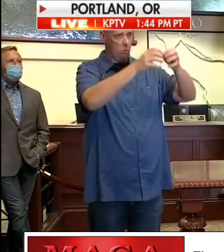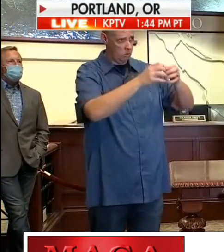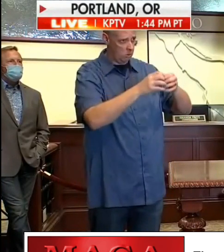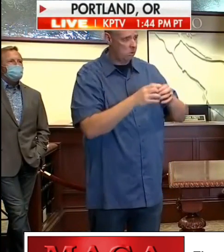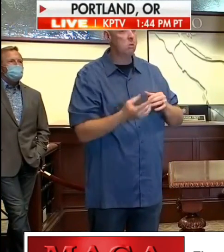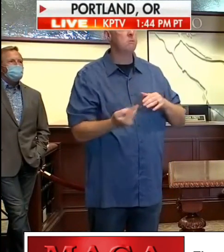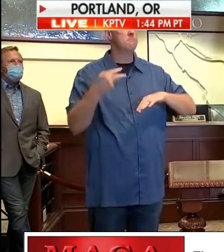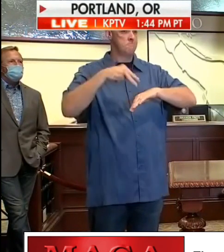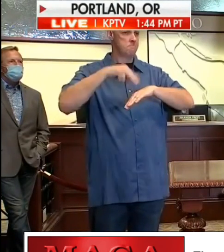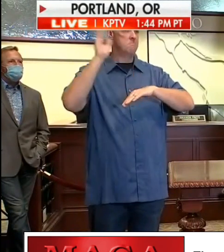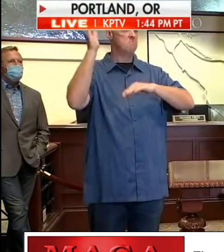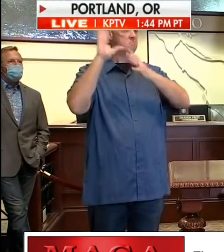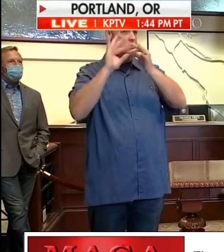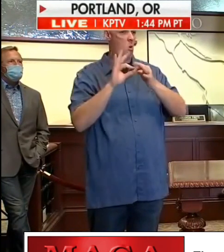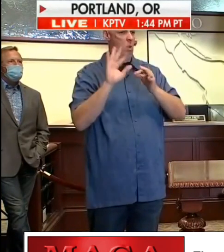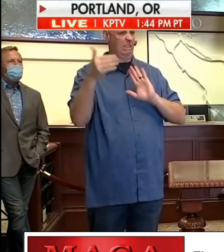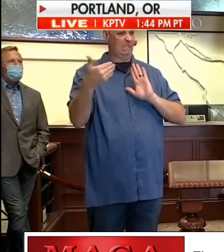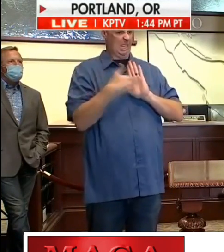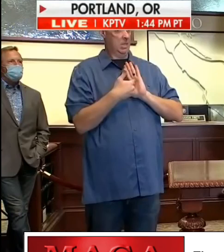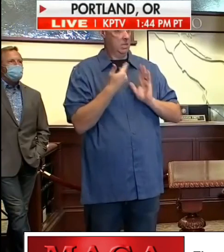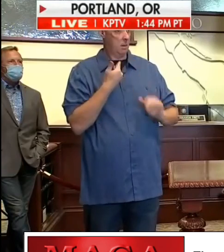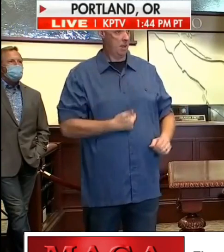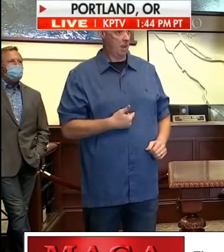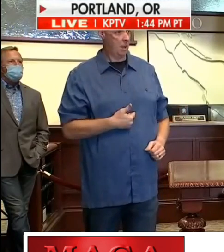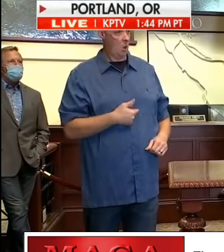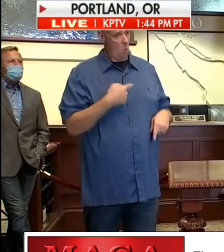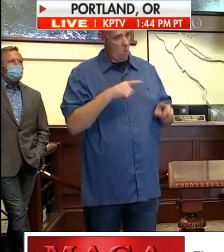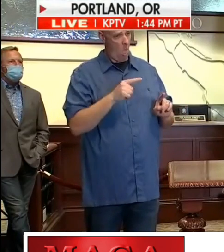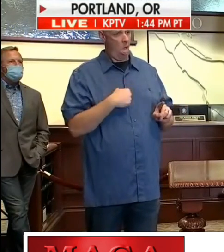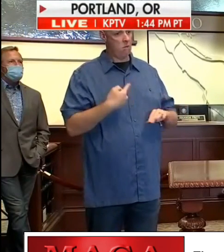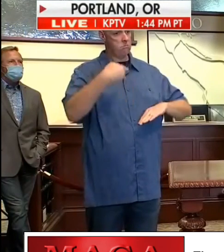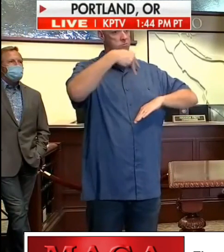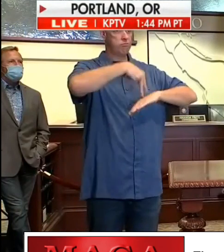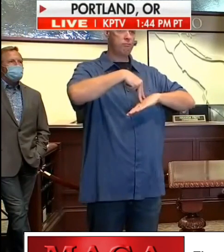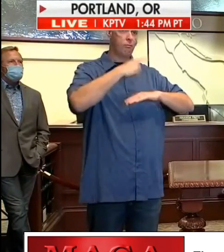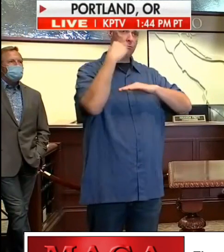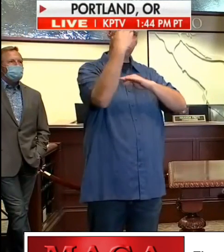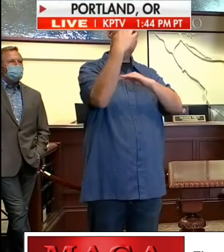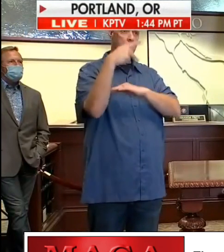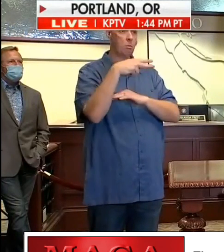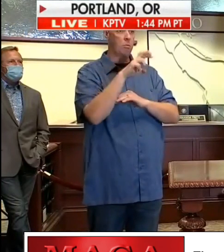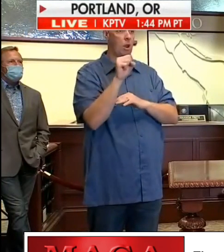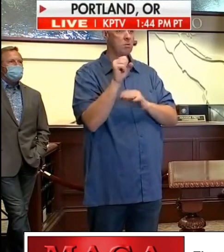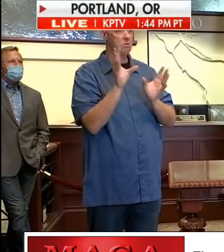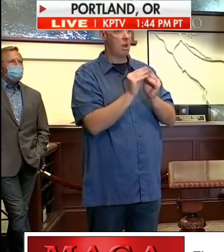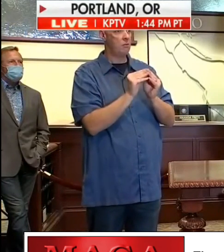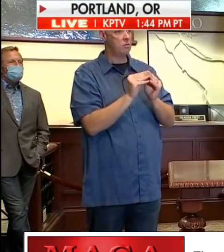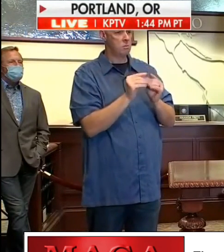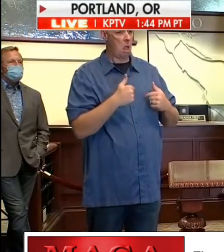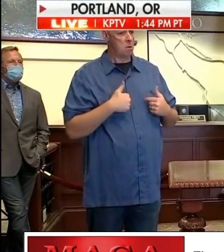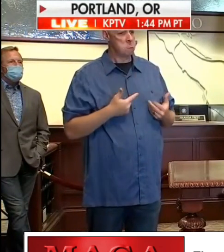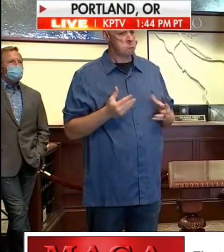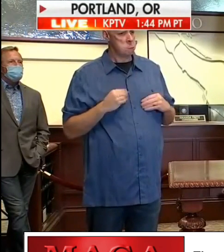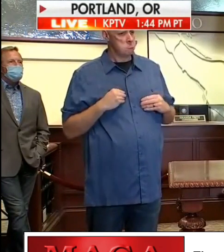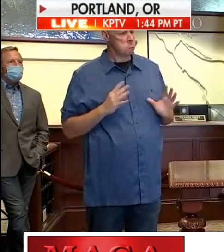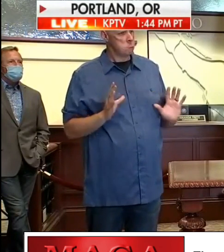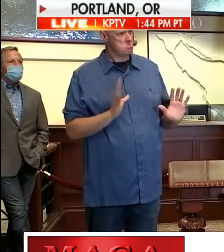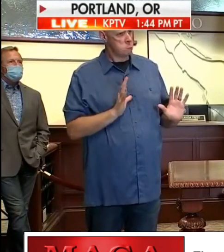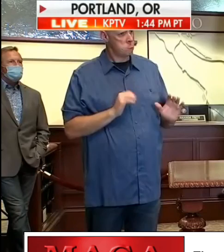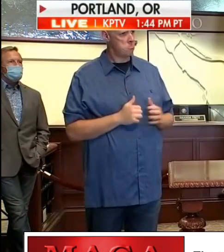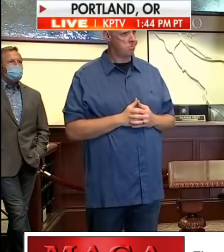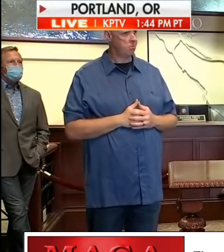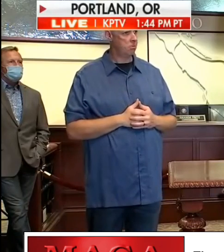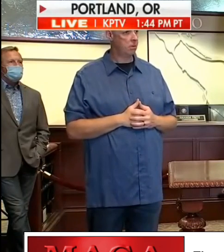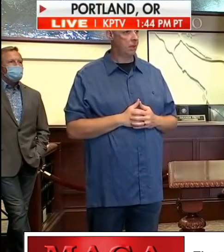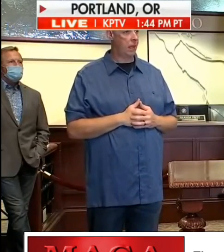spoke out against me at the press conference, which I had organized. And I was okay with it, because it's okay